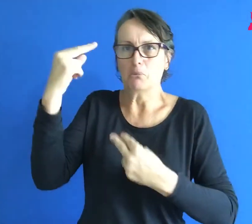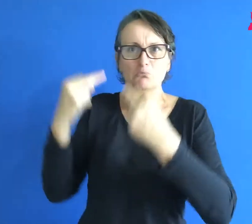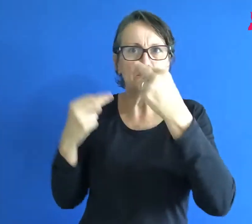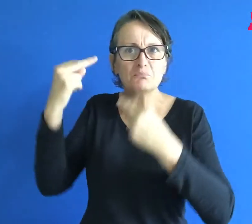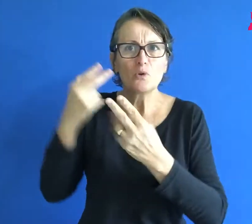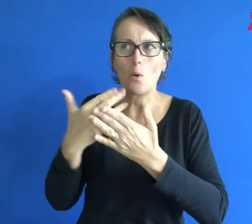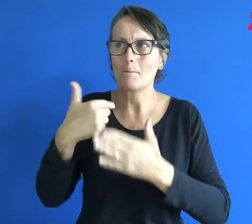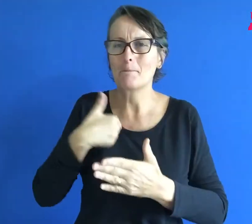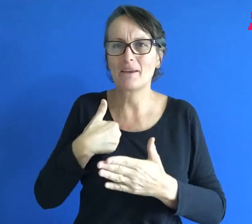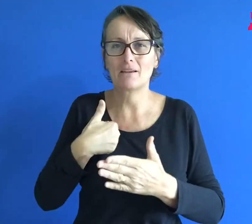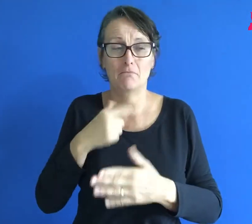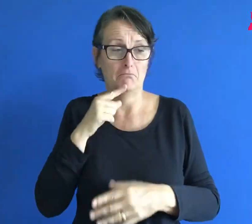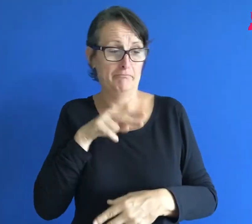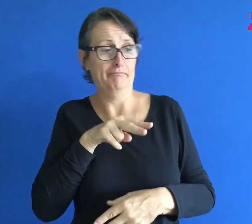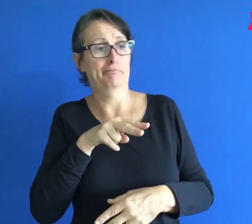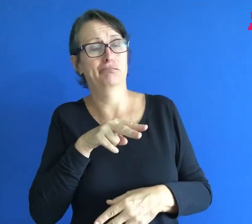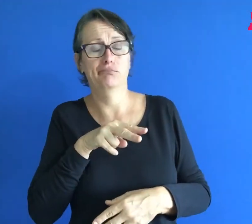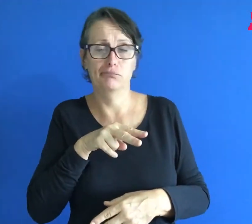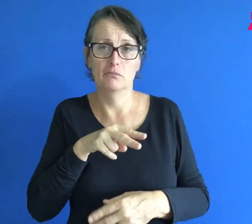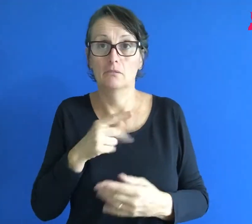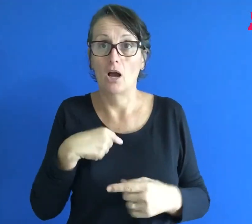colleagues as being incapable of continuing to work.